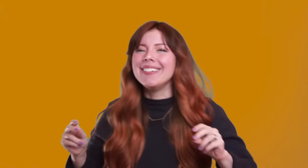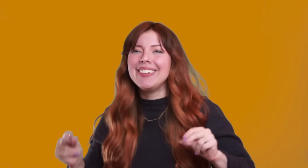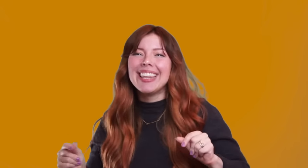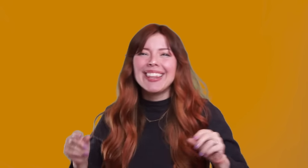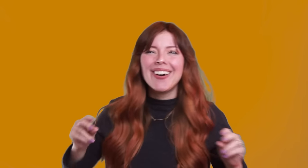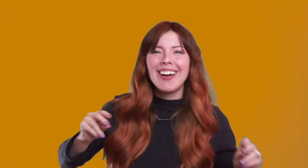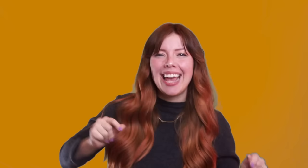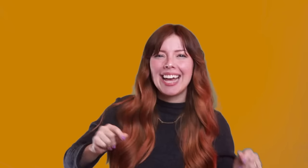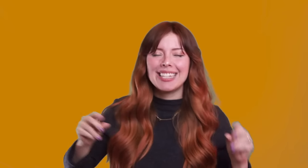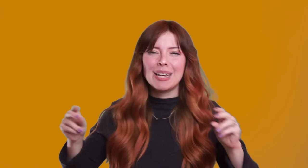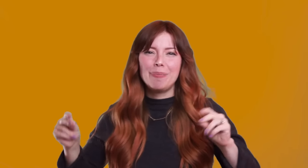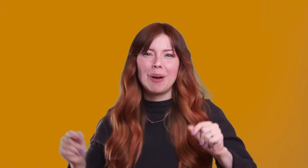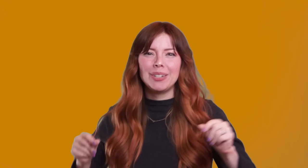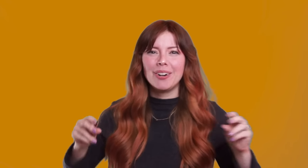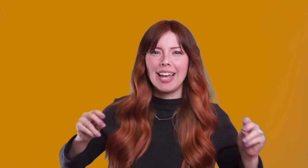With your hands up on your head.